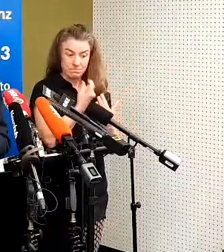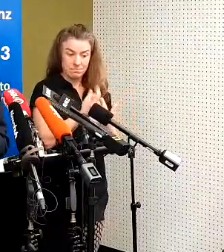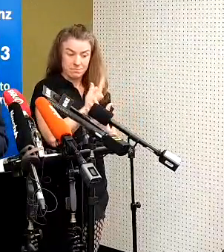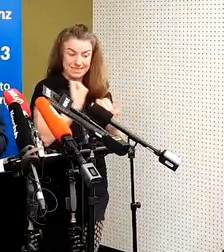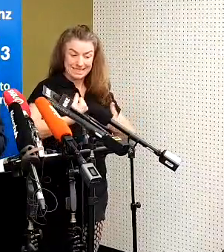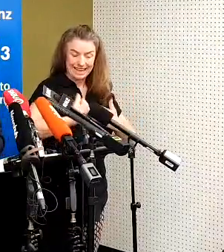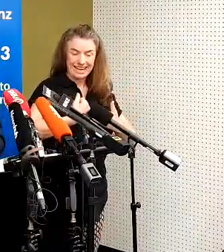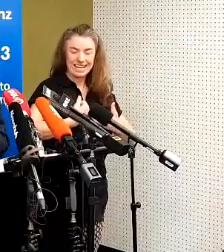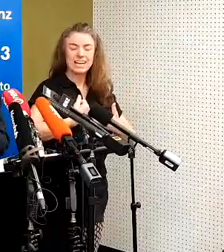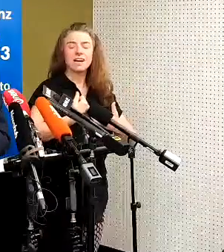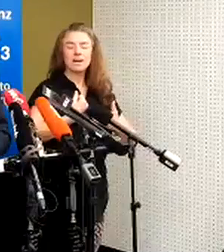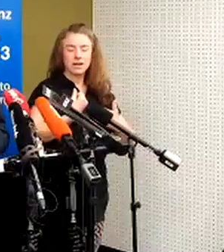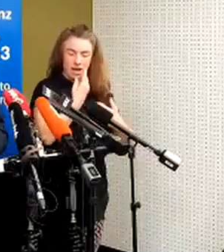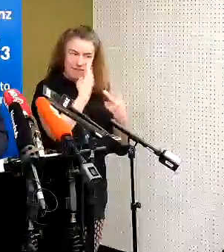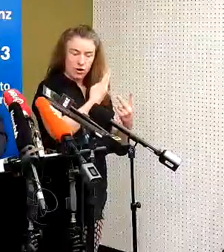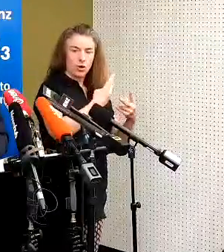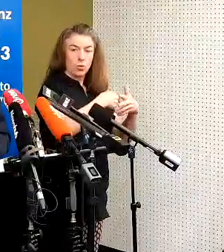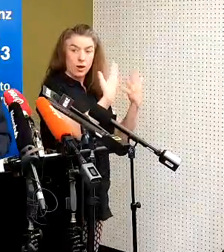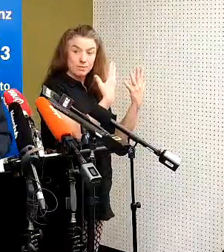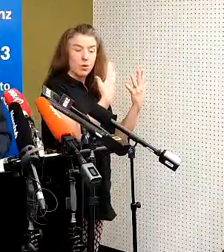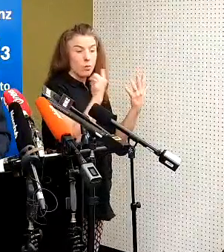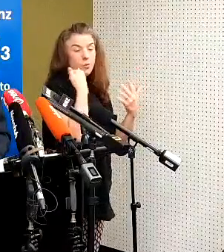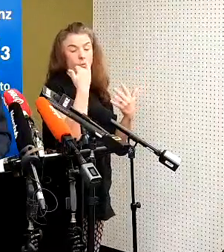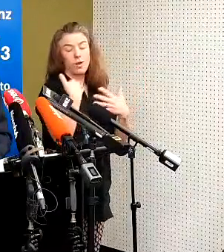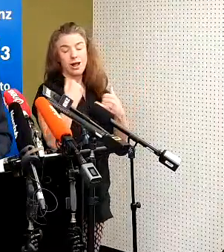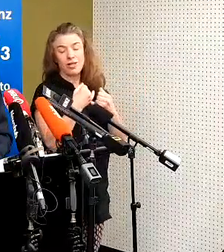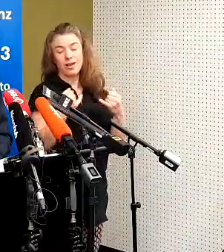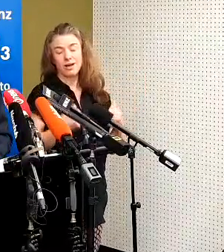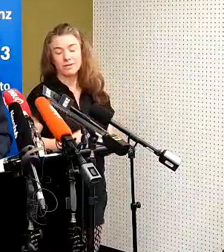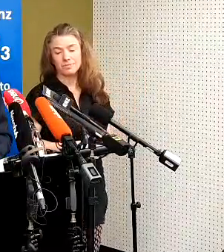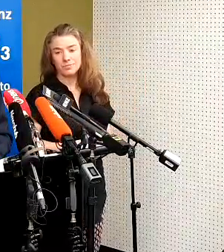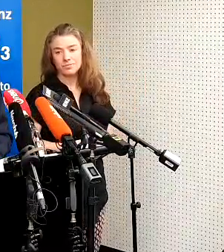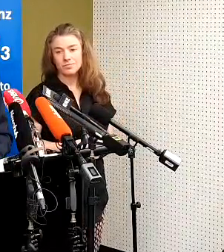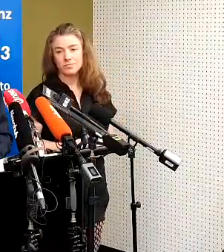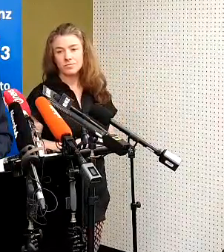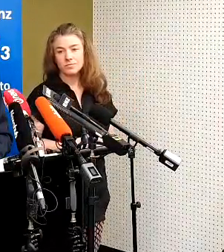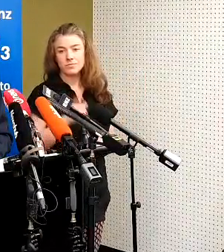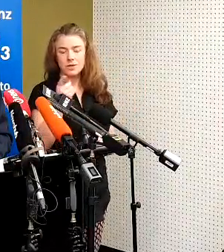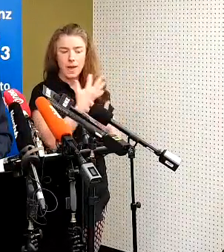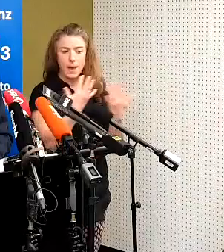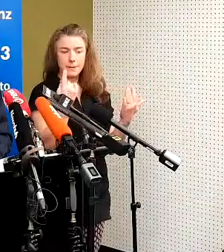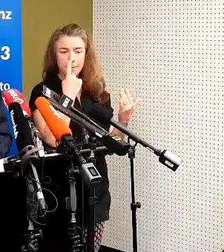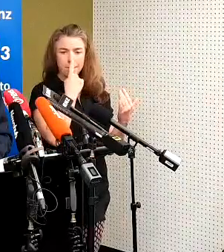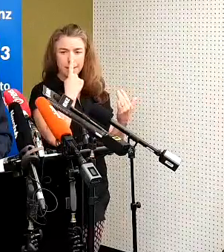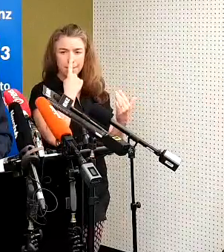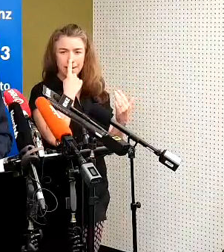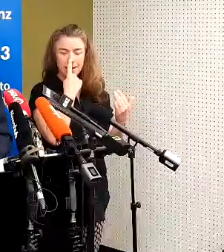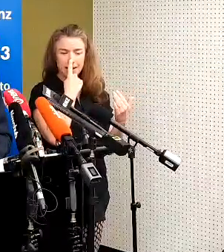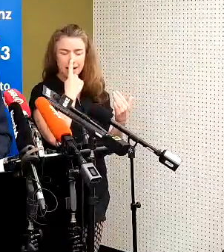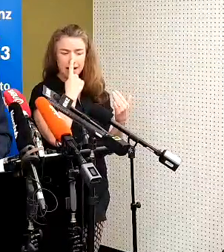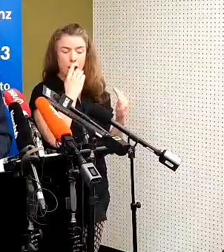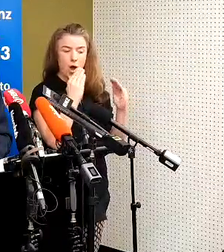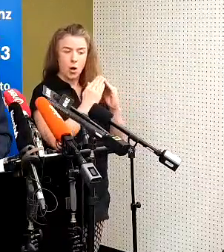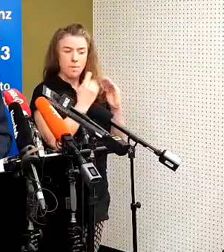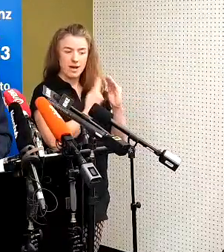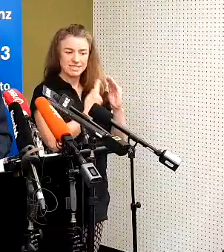to know information, they could look at our website or call Healthline. How many people are in isolation that are deemed close contacts